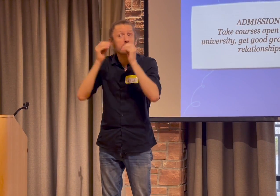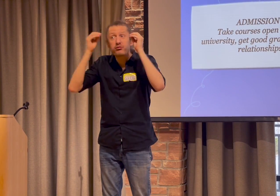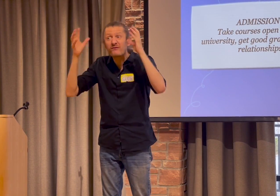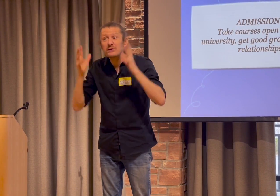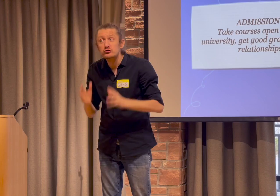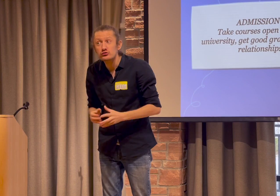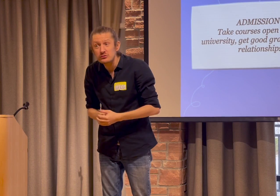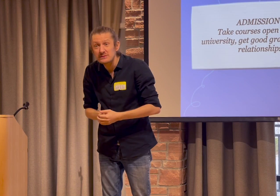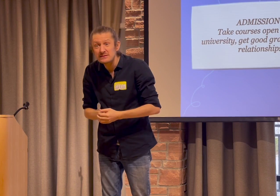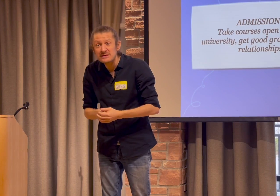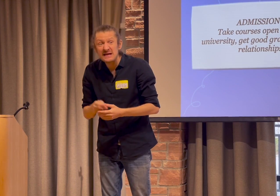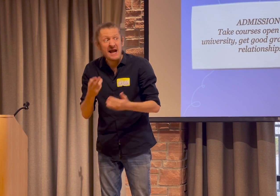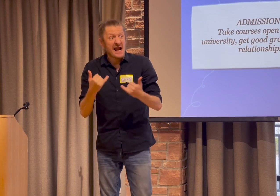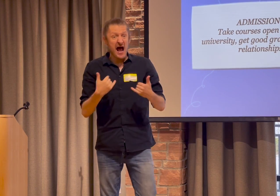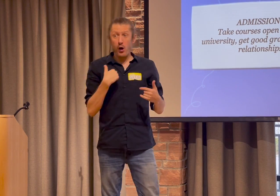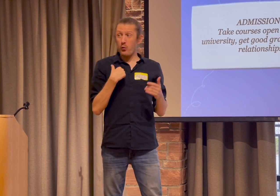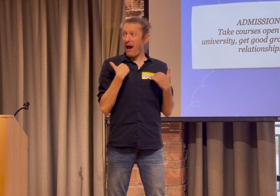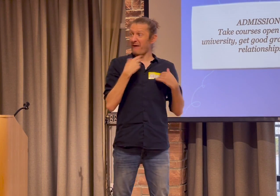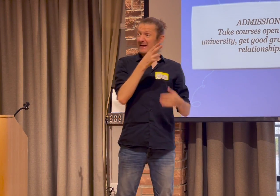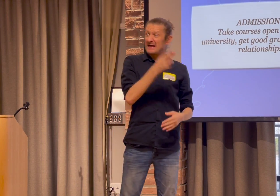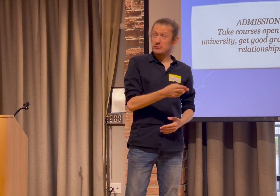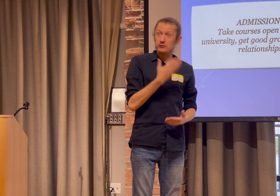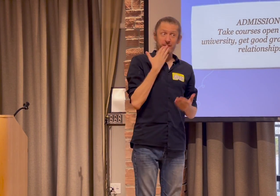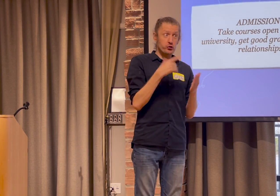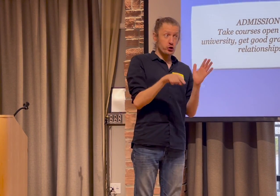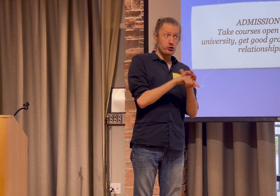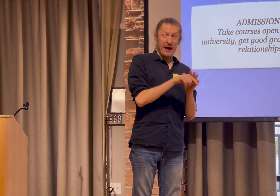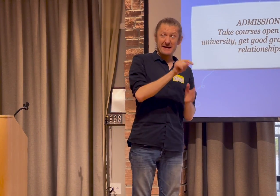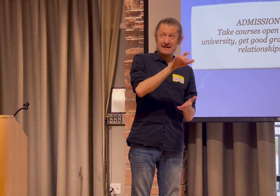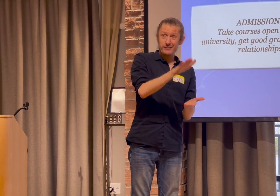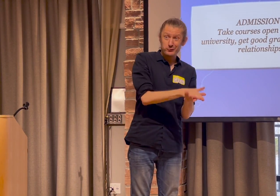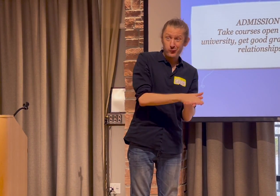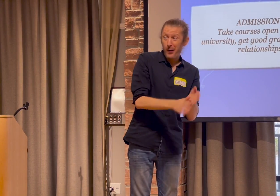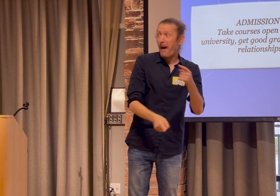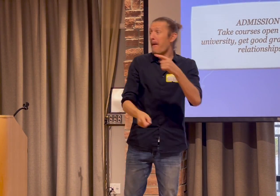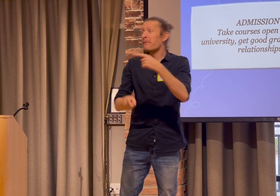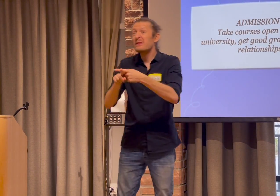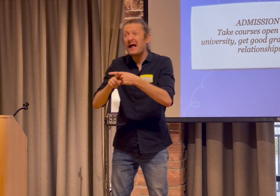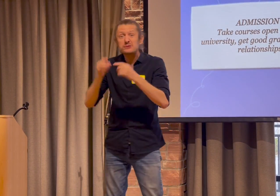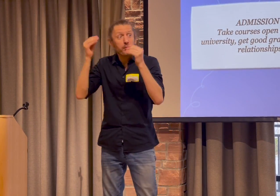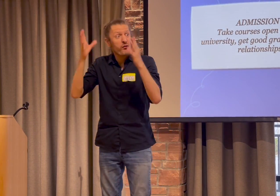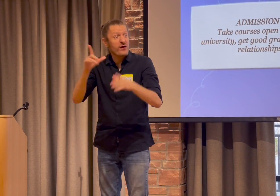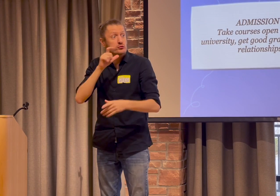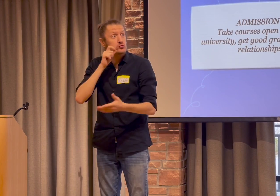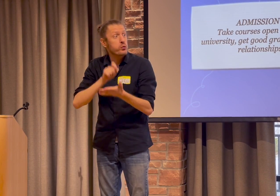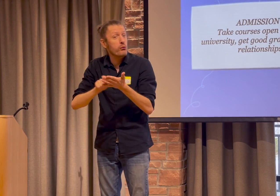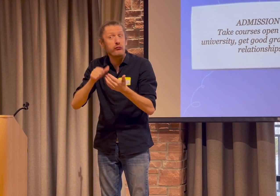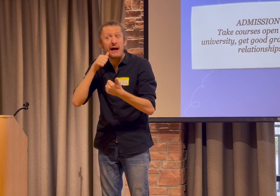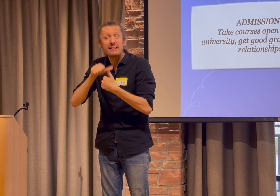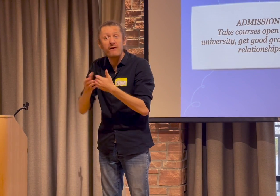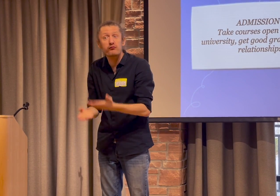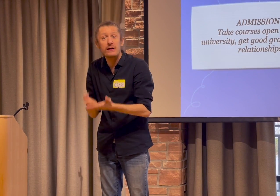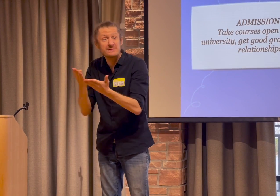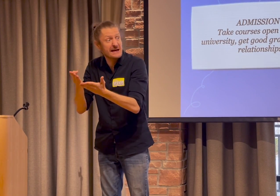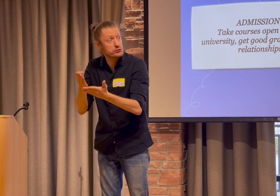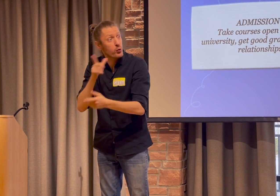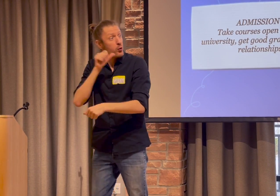grade, maybe become friends with two or three professors, cultivate those relationships, and then you'll